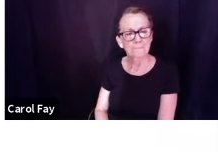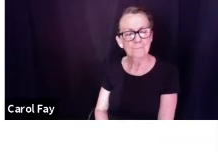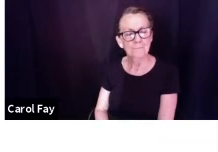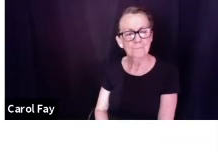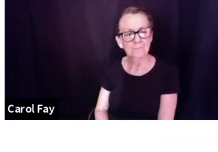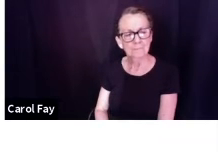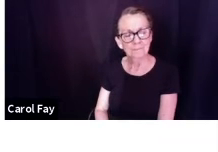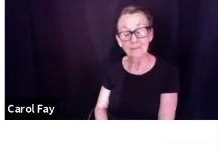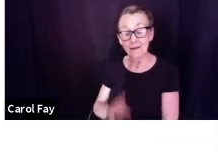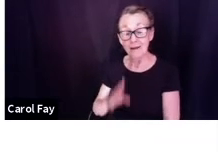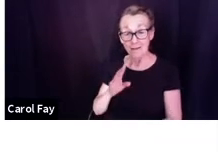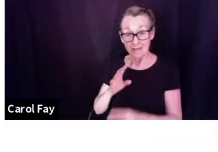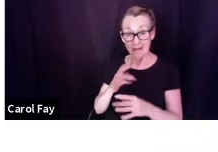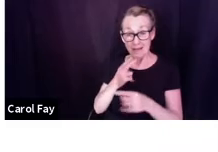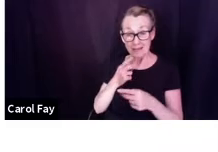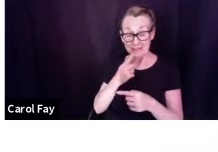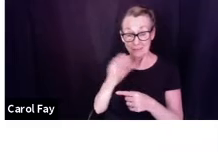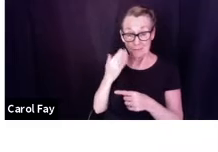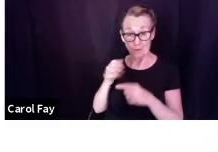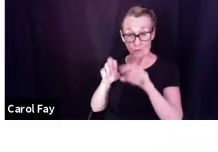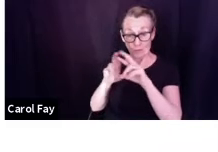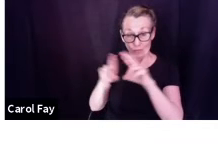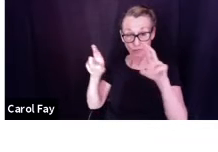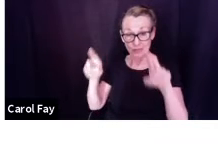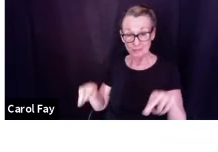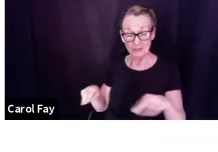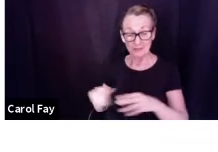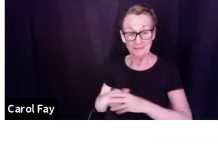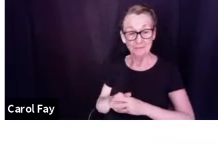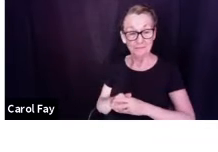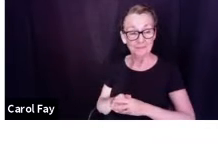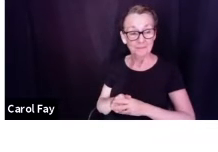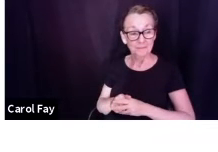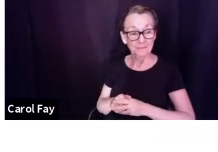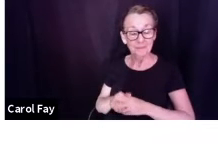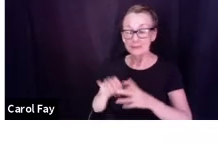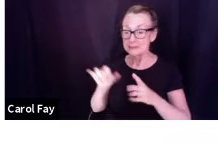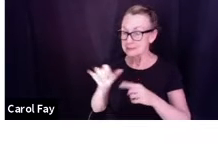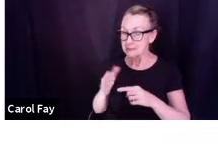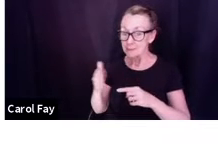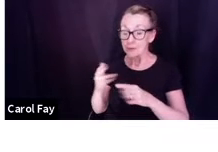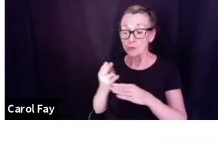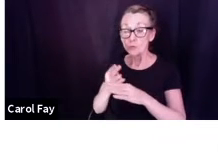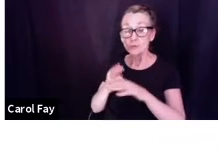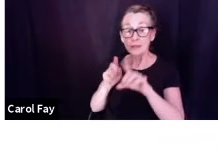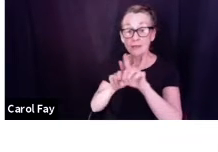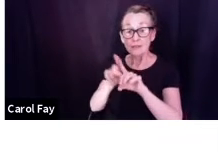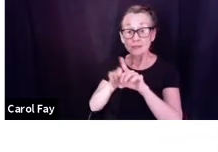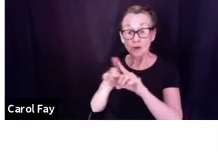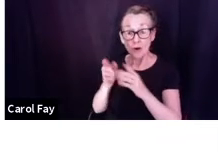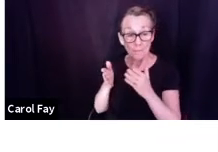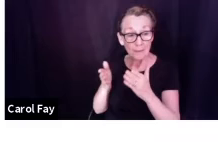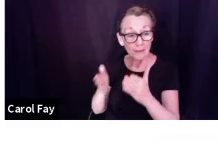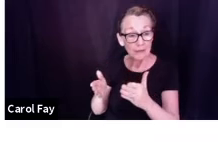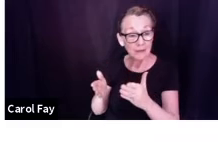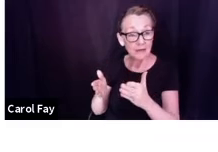Just like I talked about earlier with your resumes, writing, same thing about using the STAR method, where